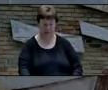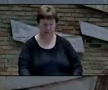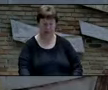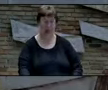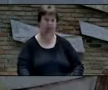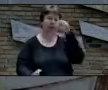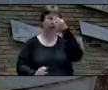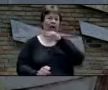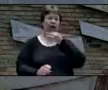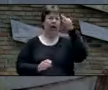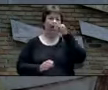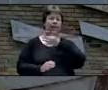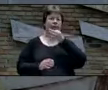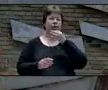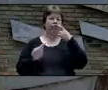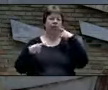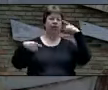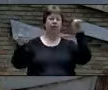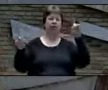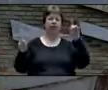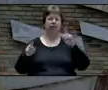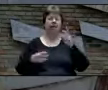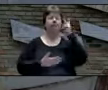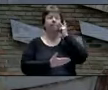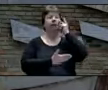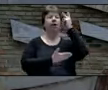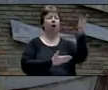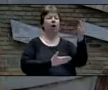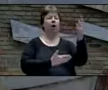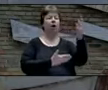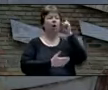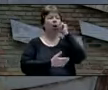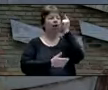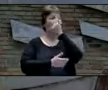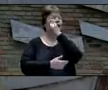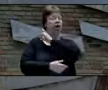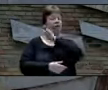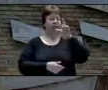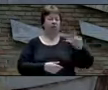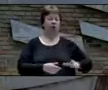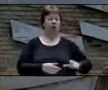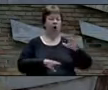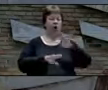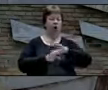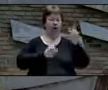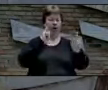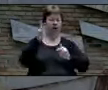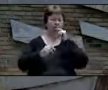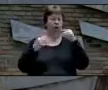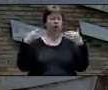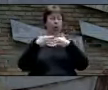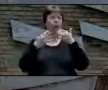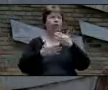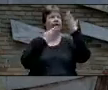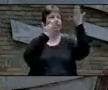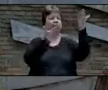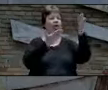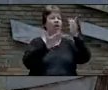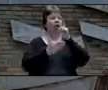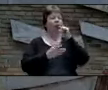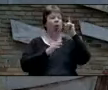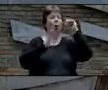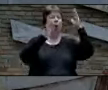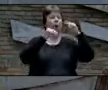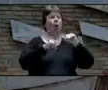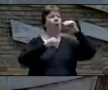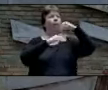The communion antiphon, behold, the eyes of the Lord are on those who fear him, who hope